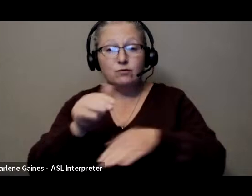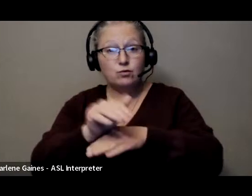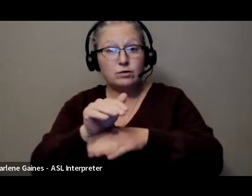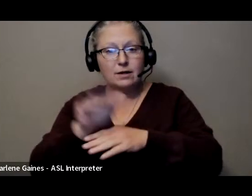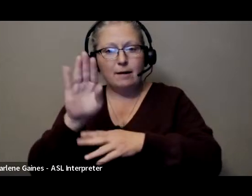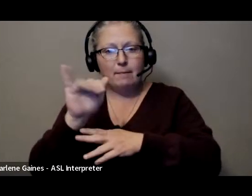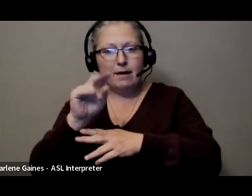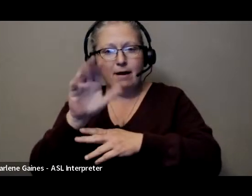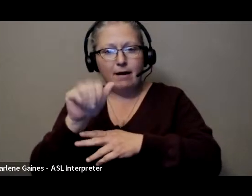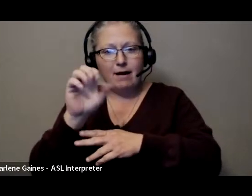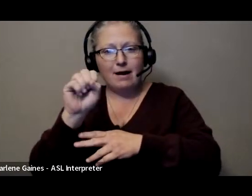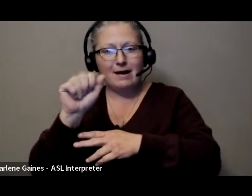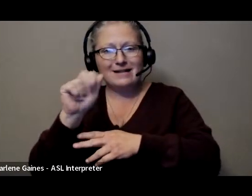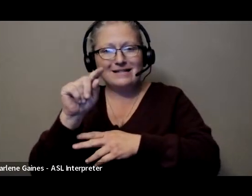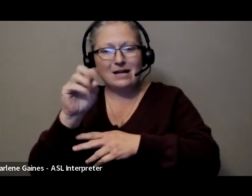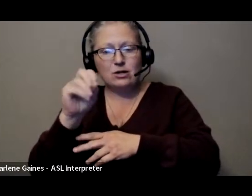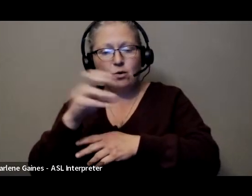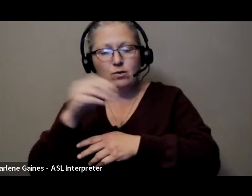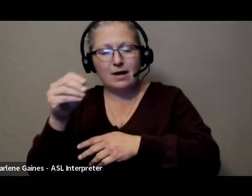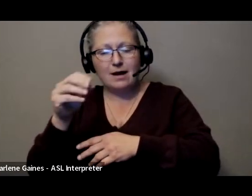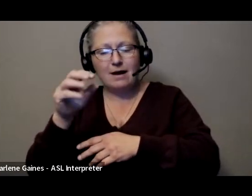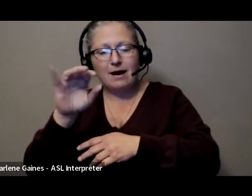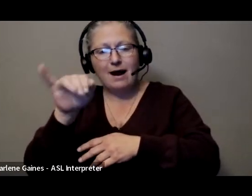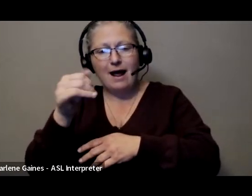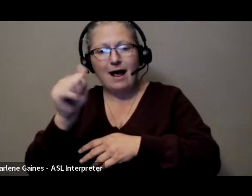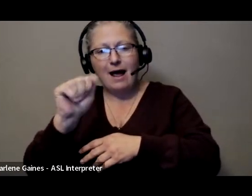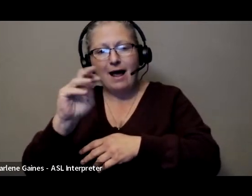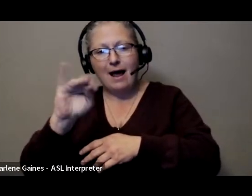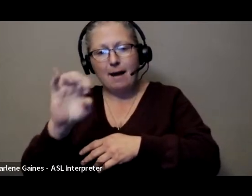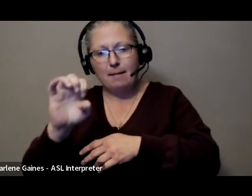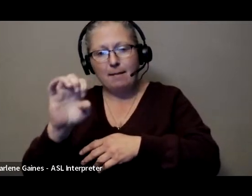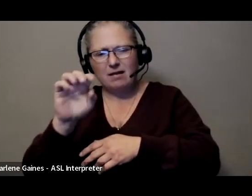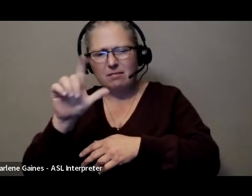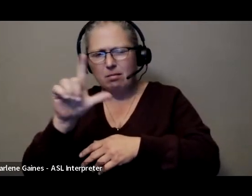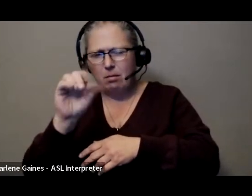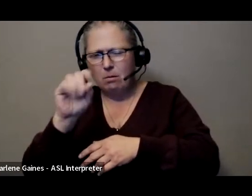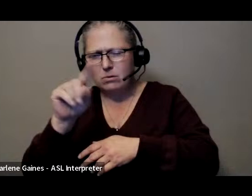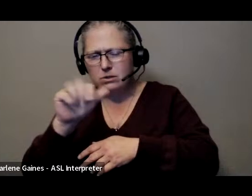Bianca Santos and Jaime Lazaro. Welcome.